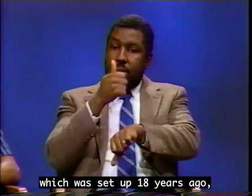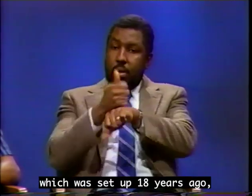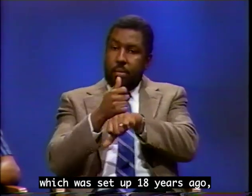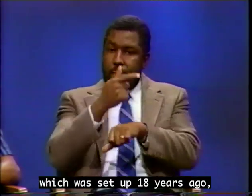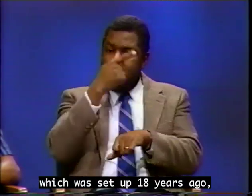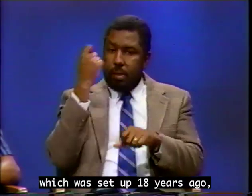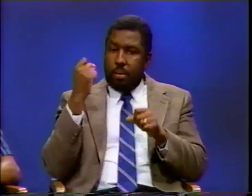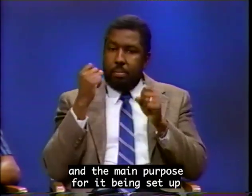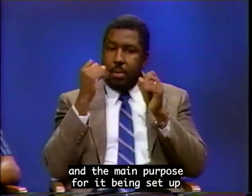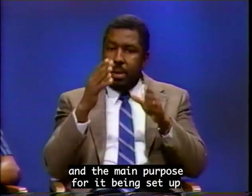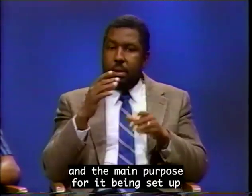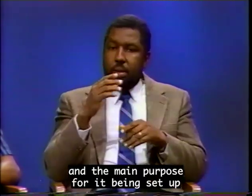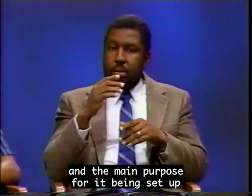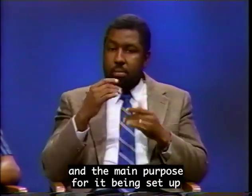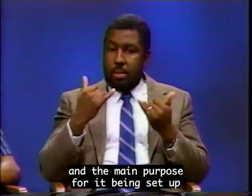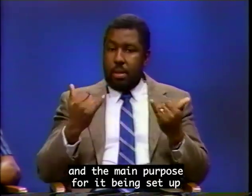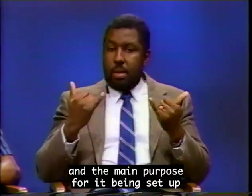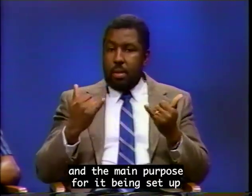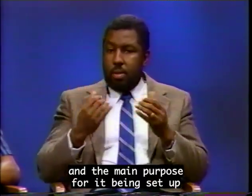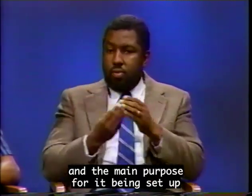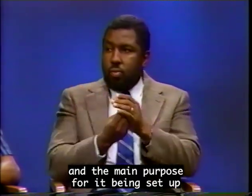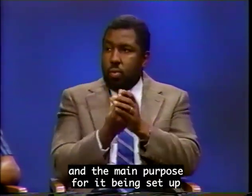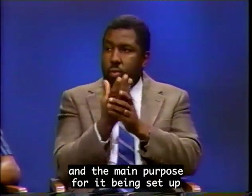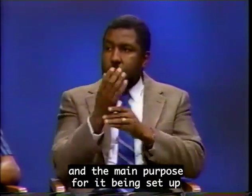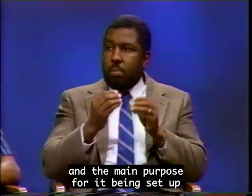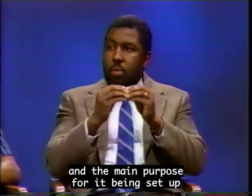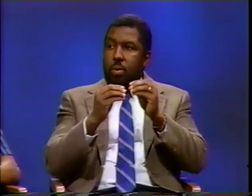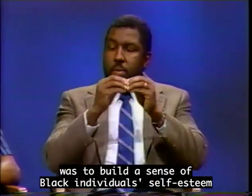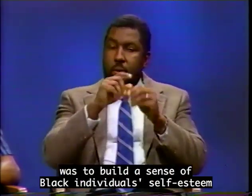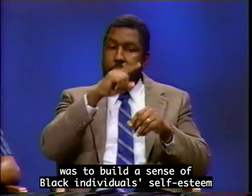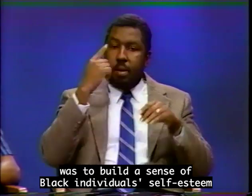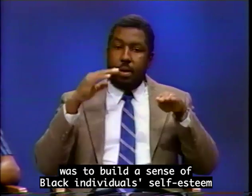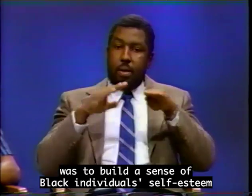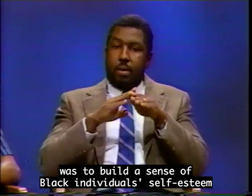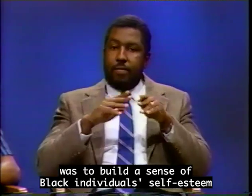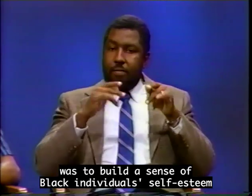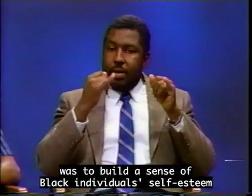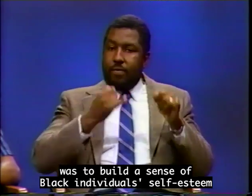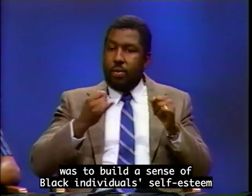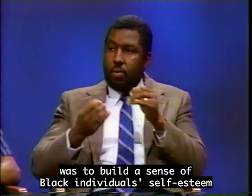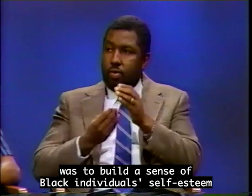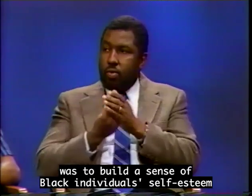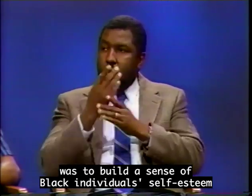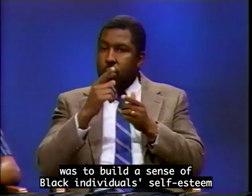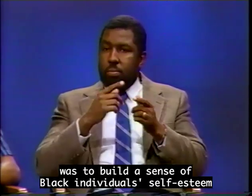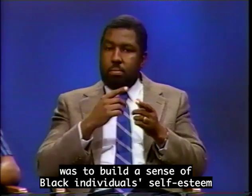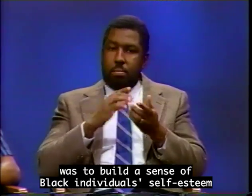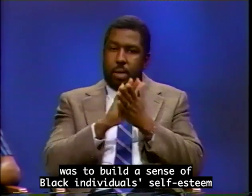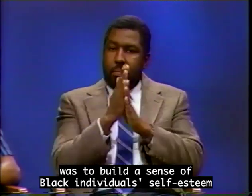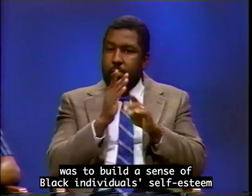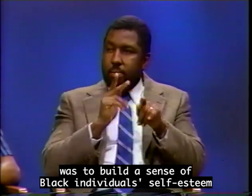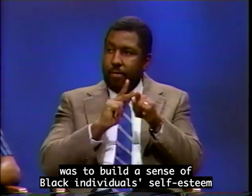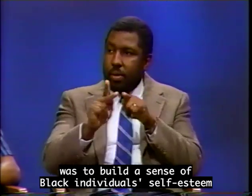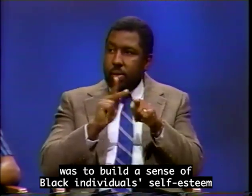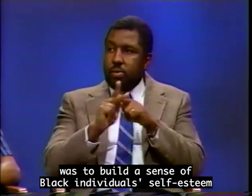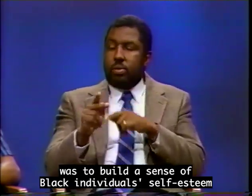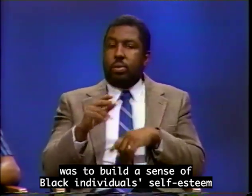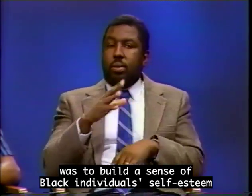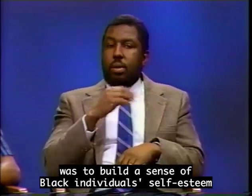ago. And the main purpose for it being set up was to build a sense of black individual